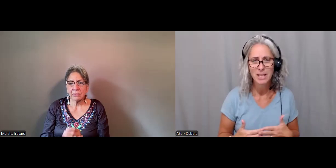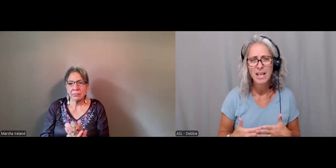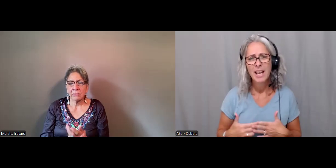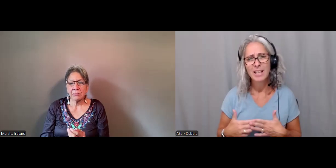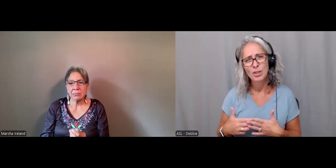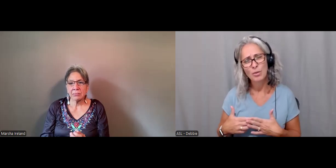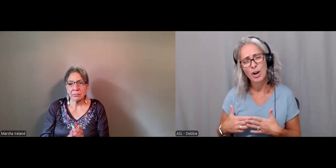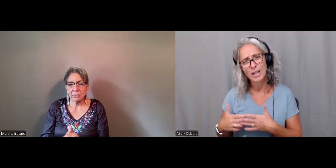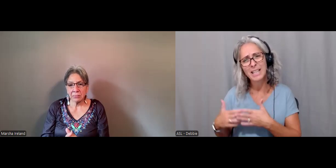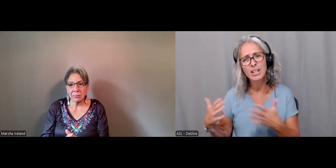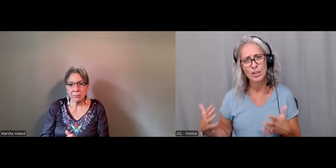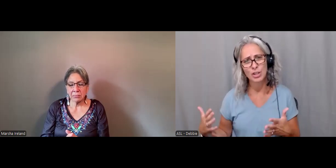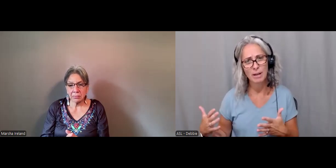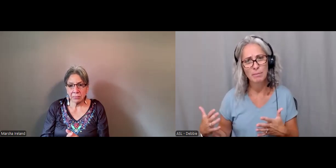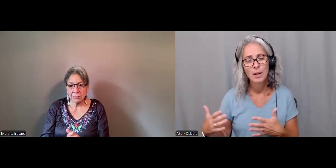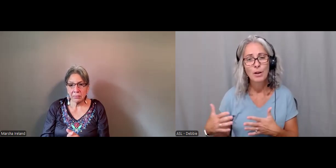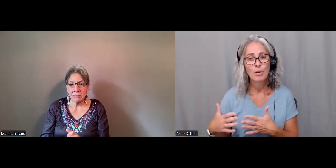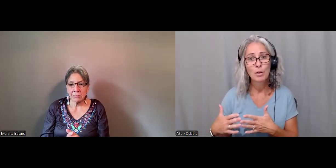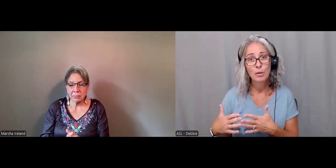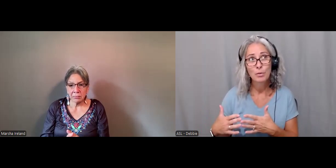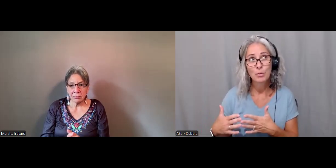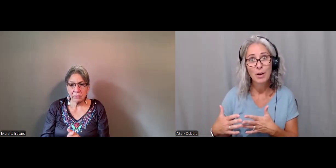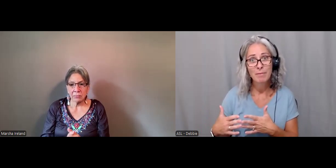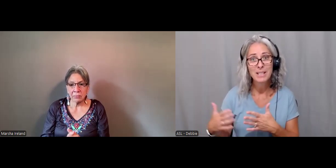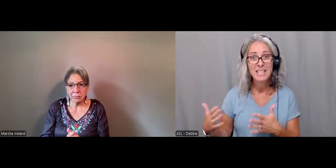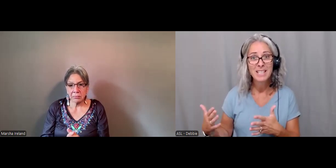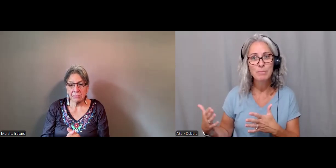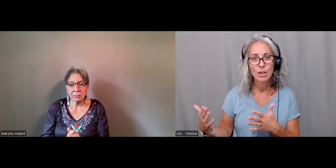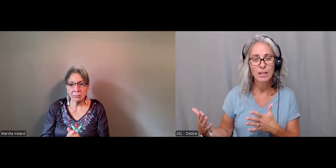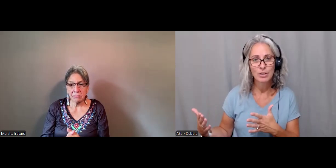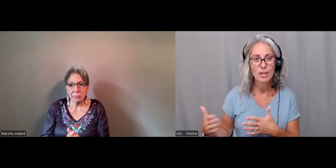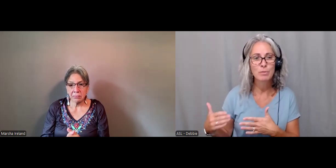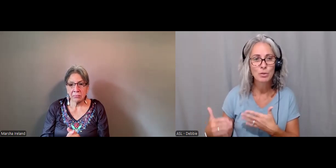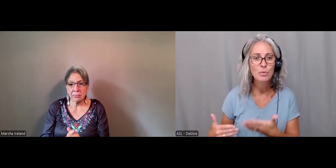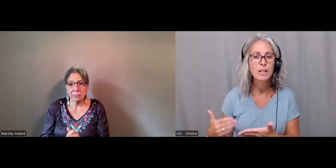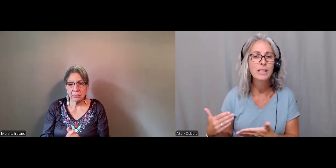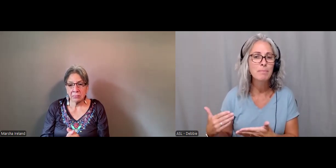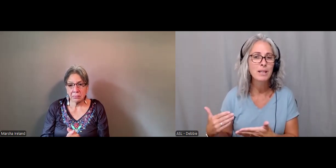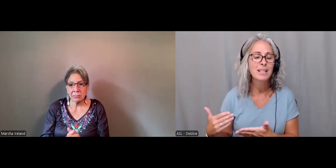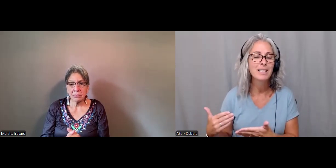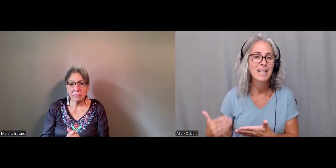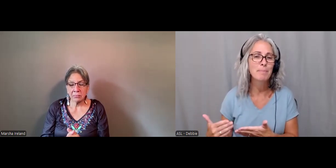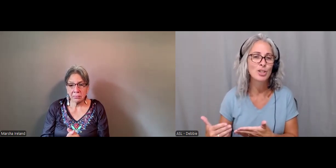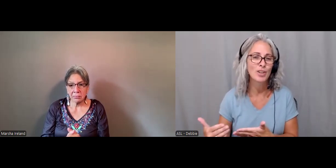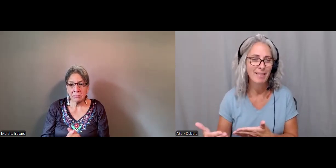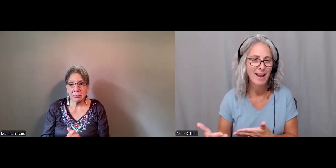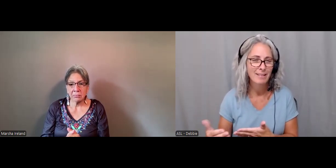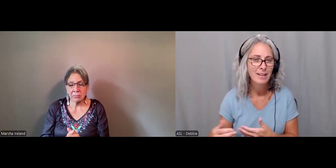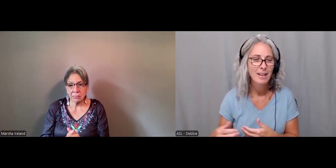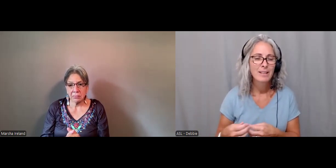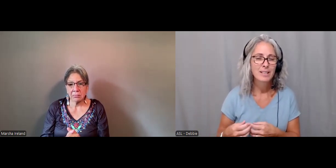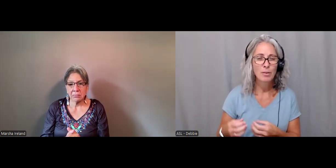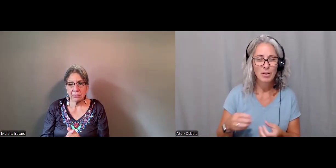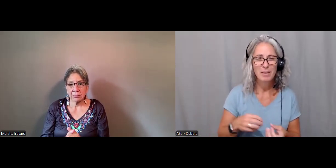for me. And so our leadership, or who have been deemed our leadership, should really be demonstrating